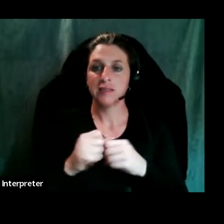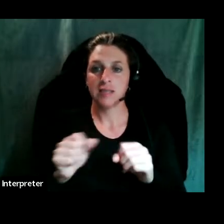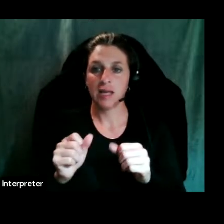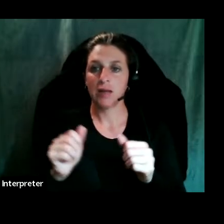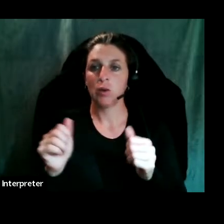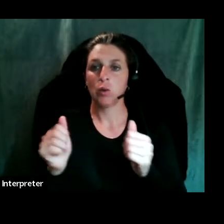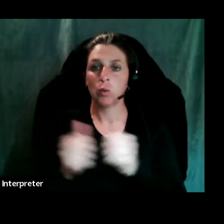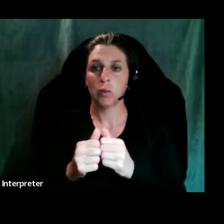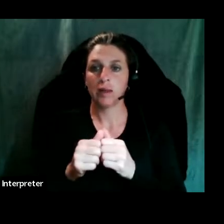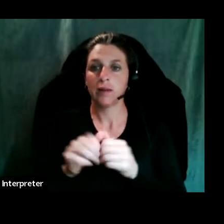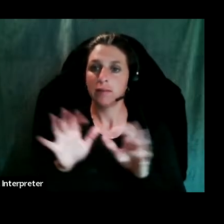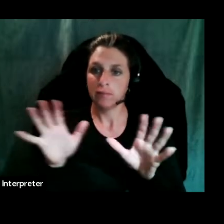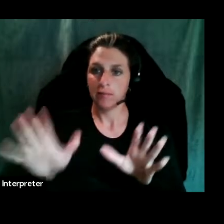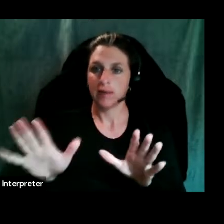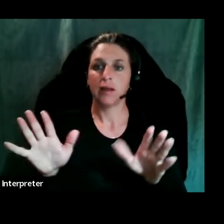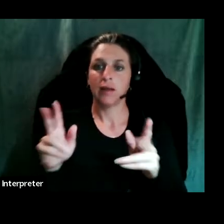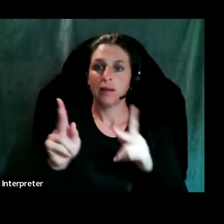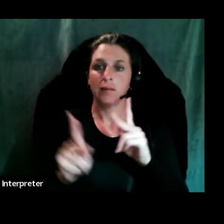people. And